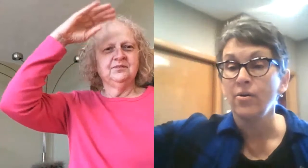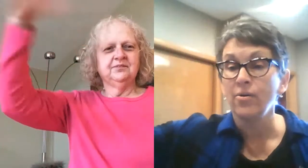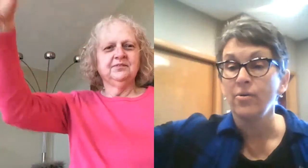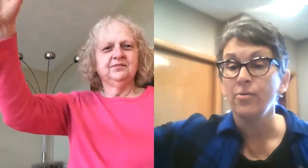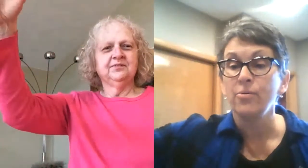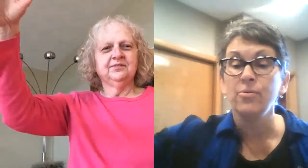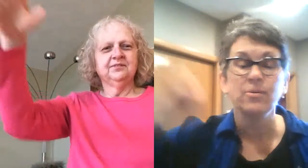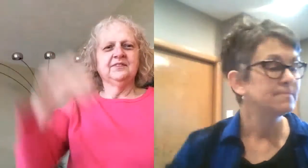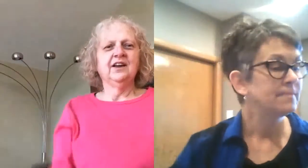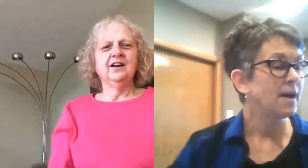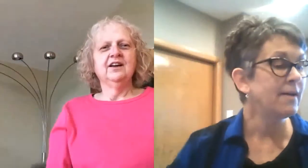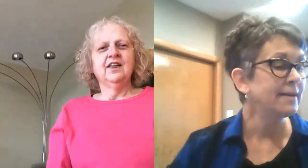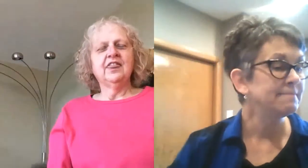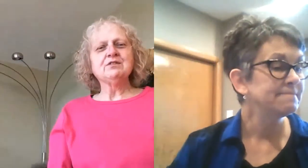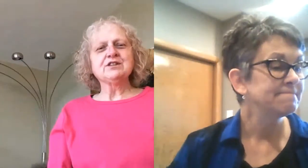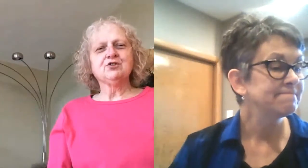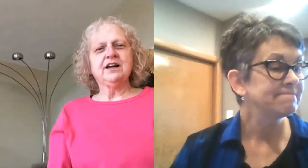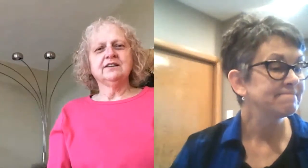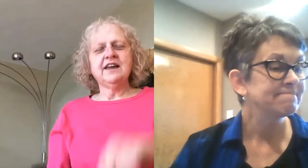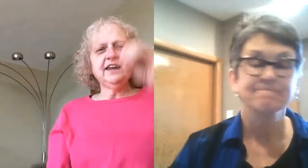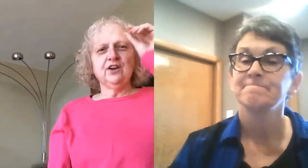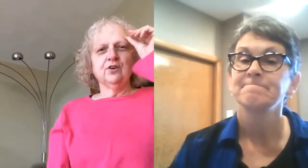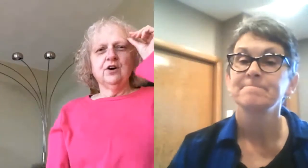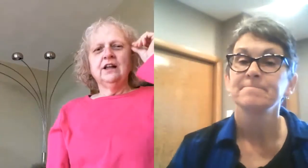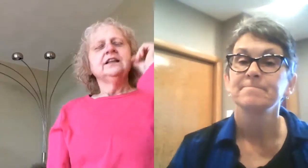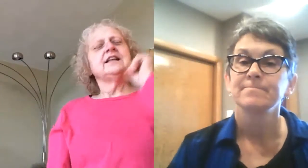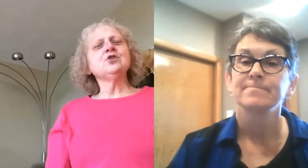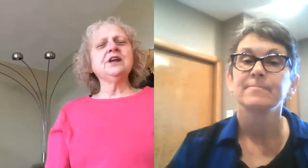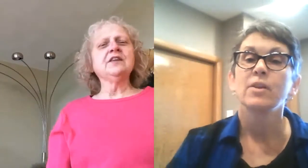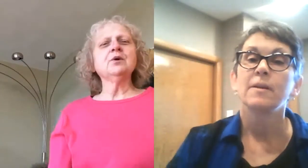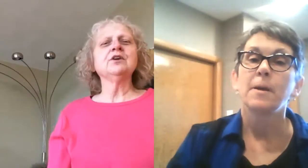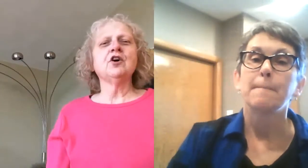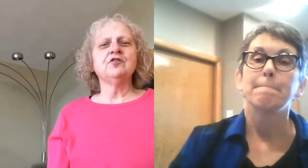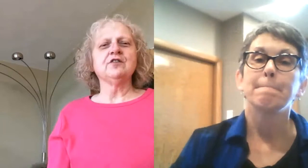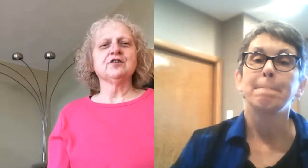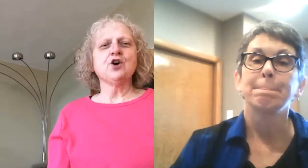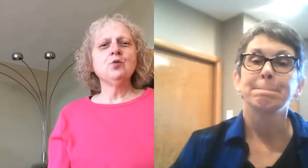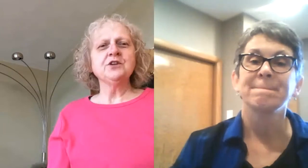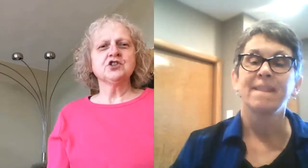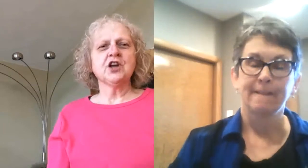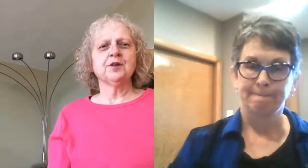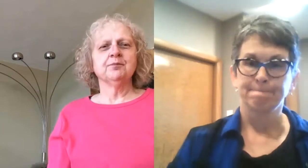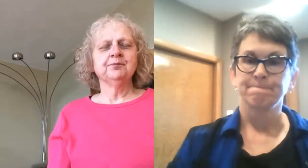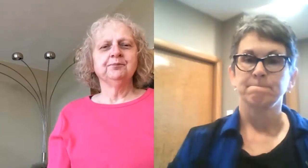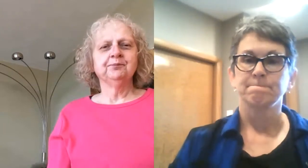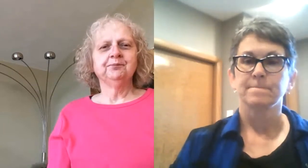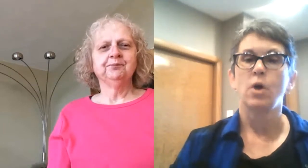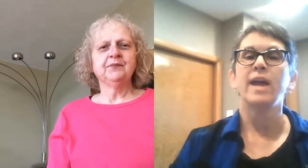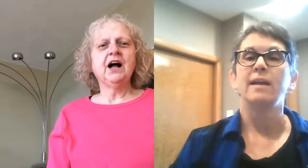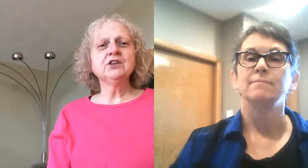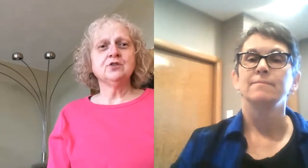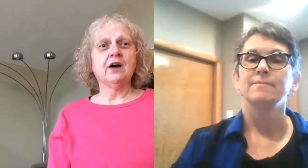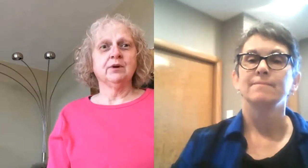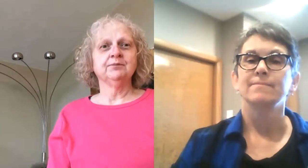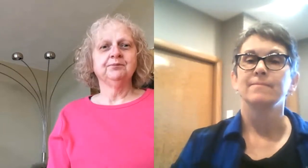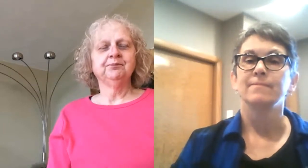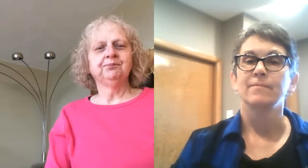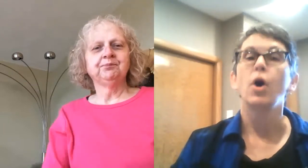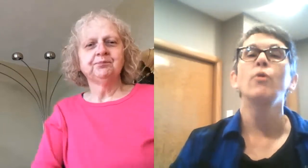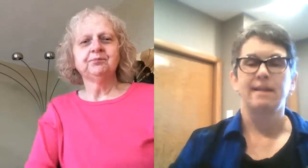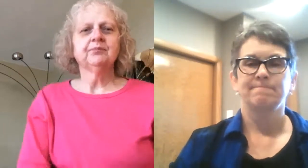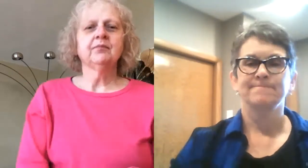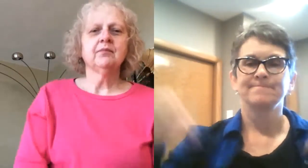hello. All right. That's great. Thank you. Let's do another one of our favorites. Open, shut them. Okay. I'll do that